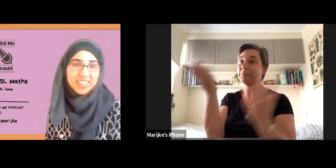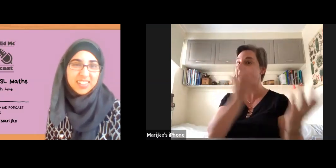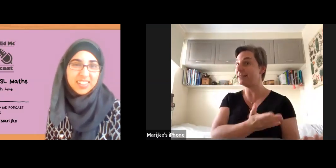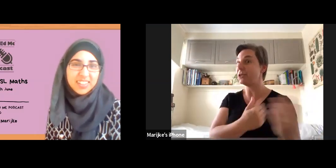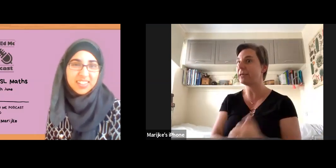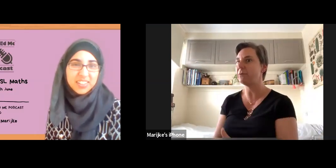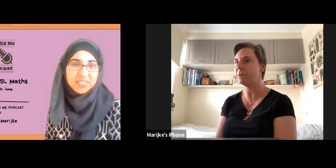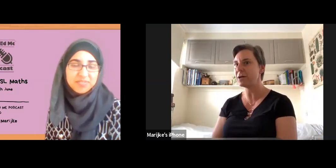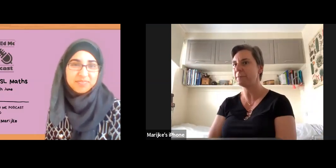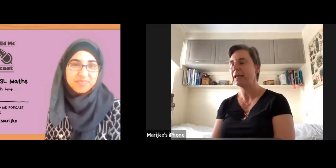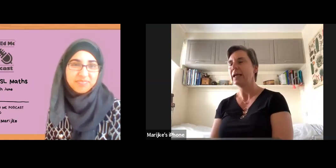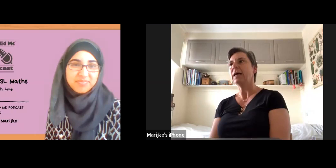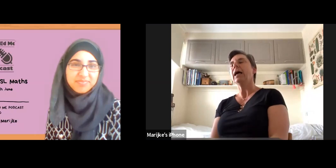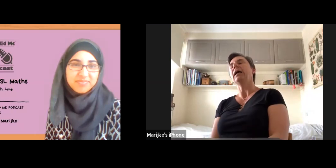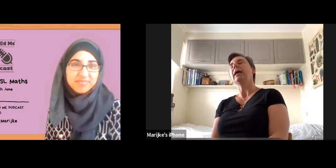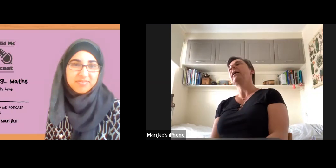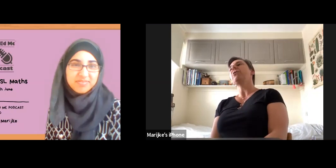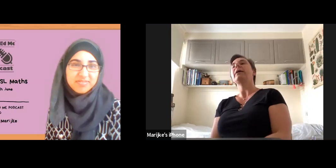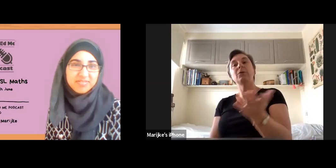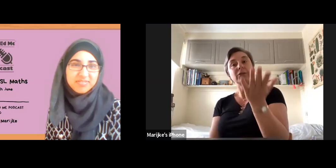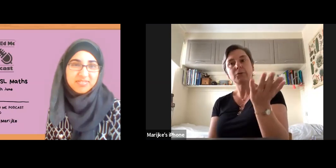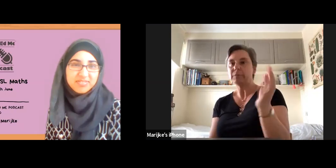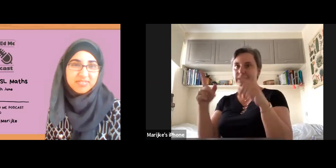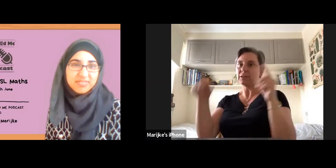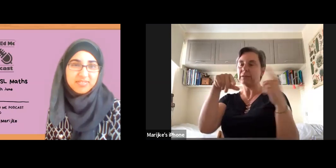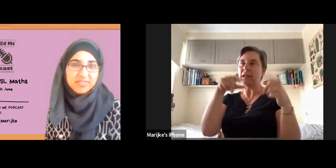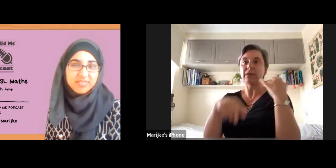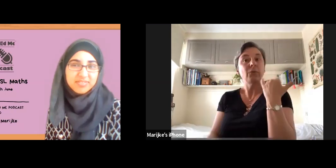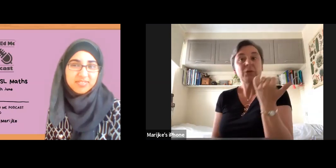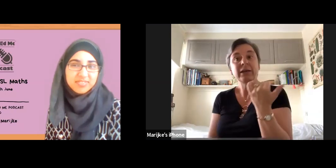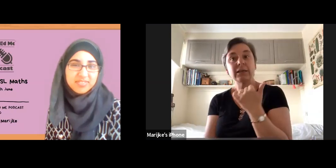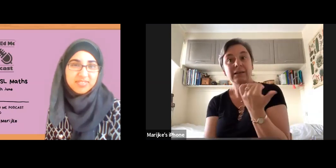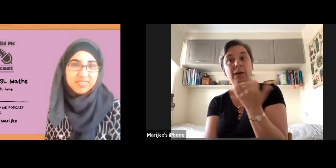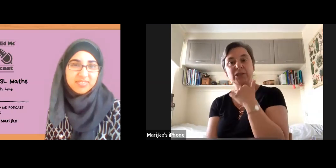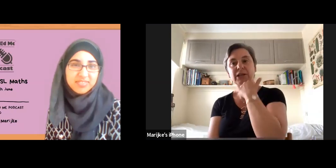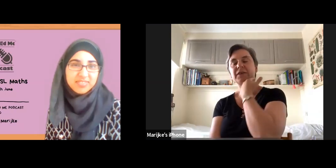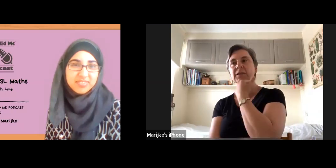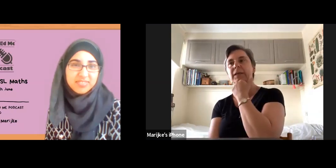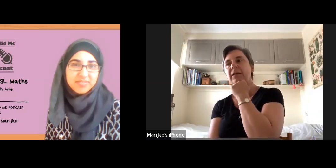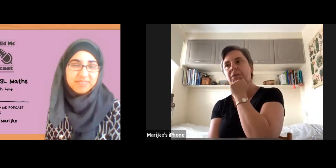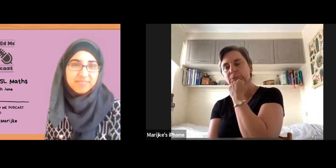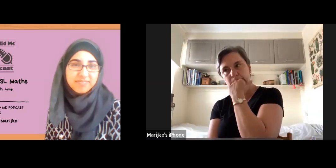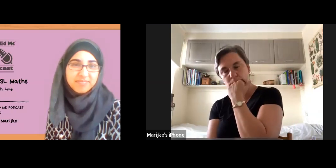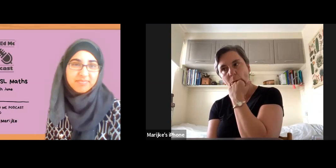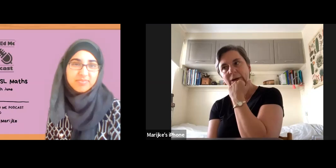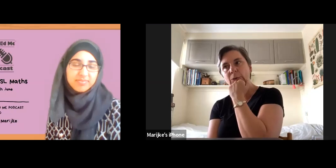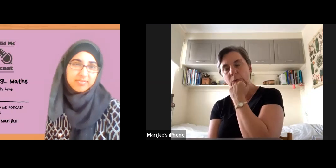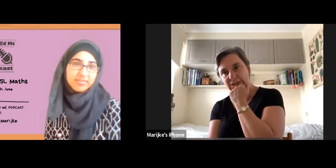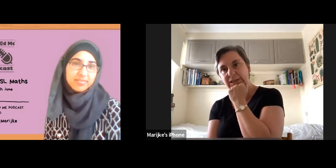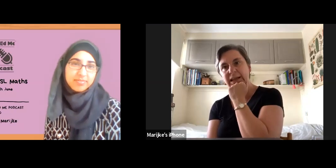in the UK we were. And then I thought, right, so let's go. I thought I'll ring the lab in Sheffield. But then I thought, when I was in the lab, when